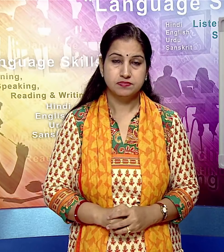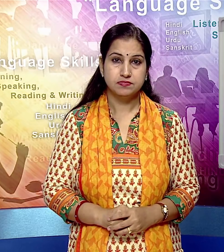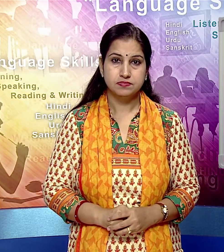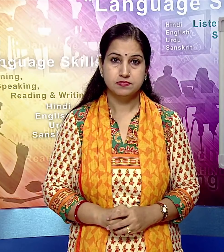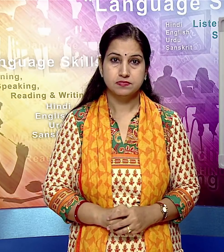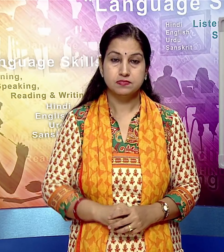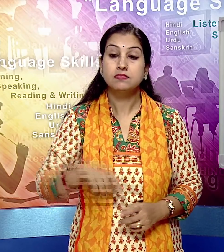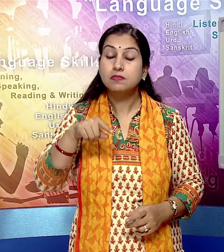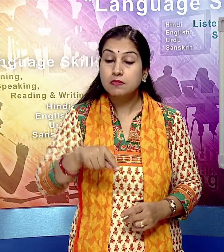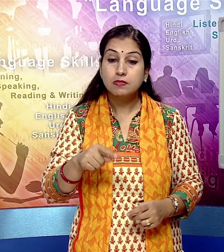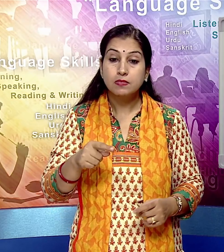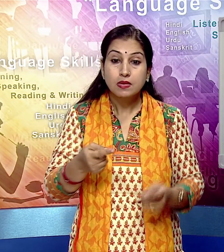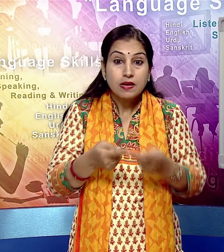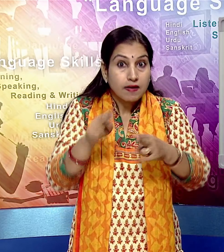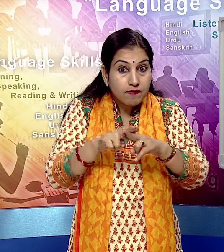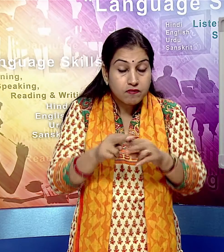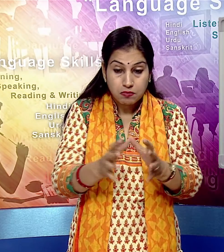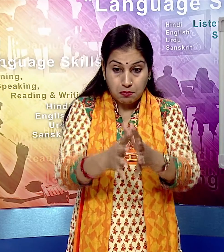Suitable for large-scale cooking.